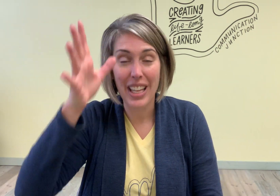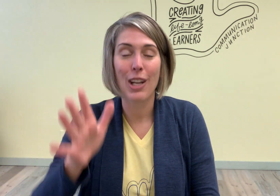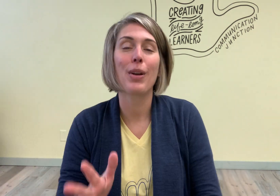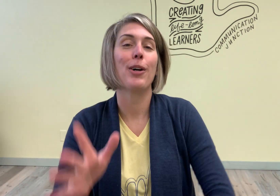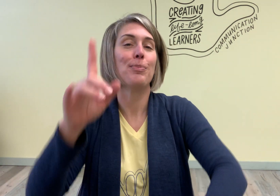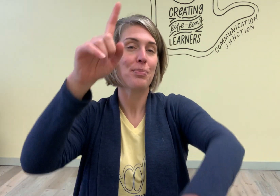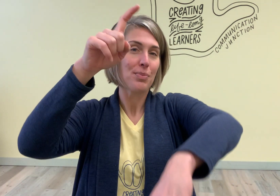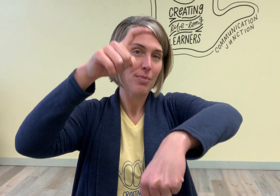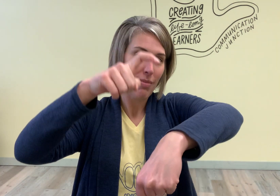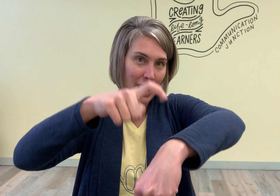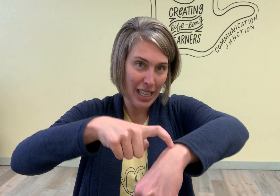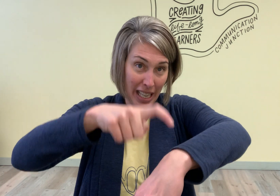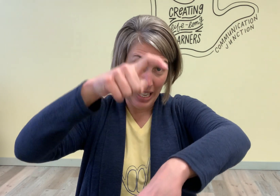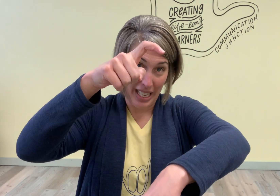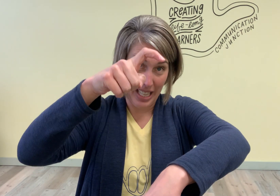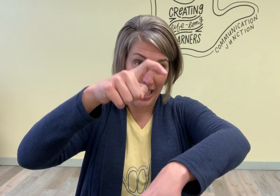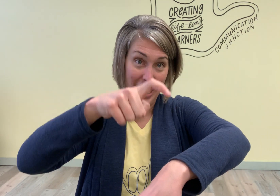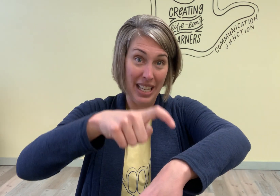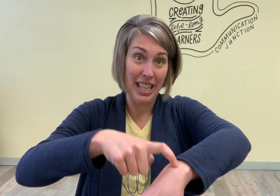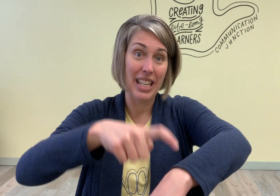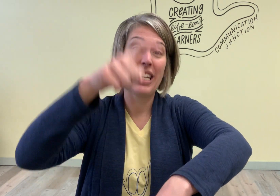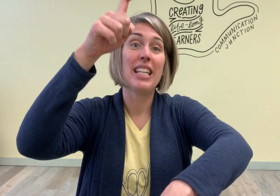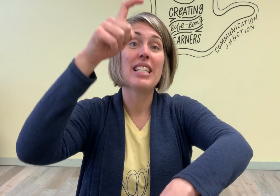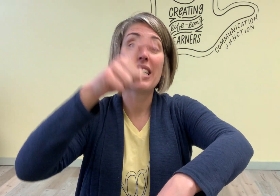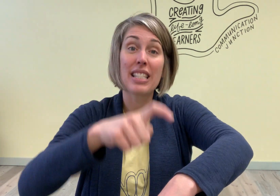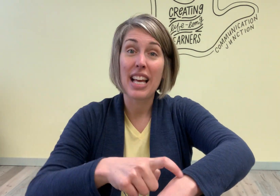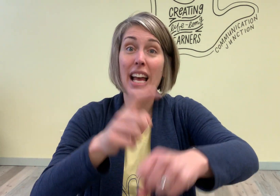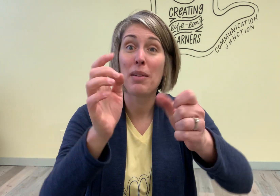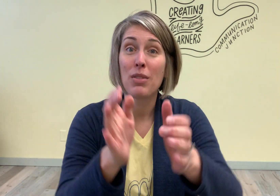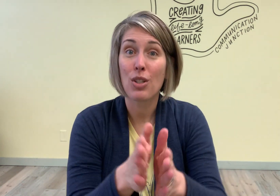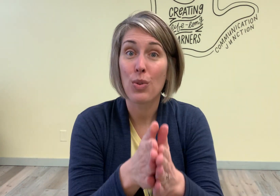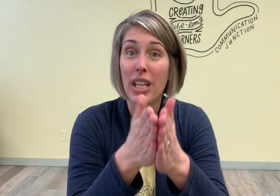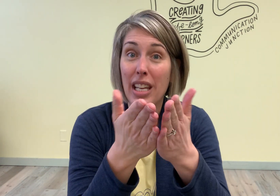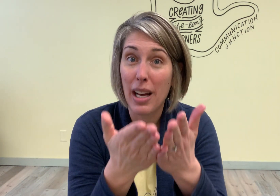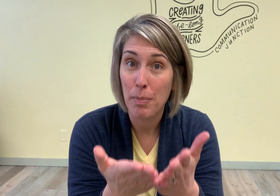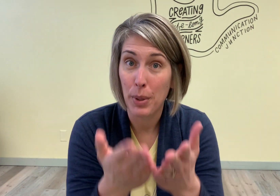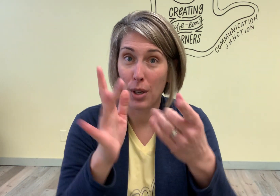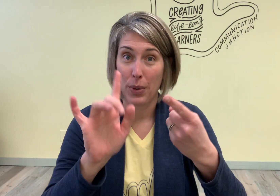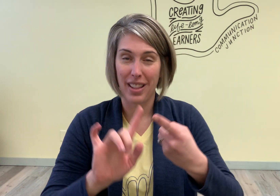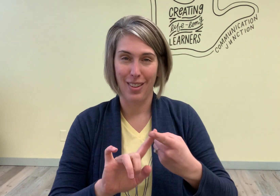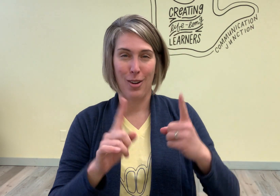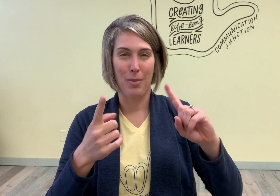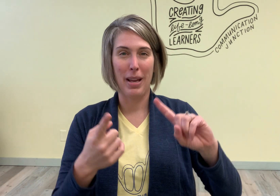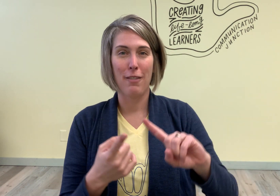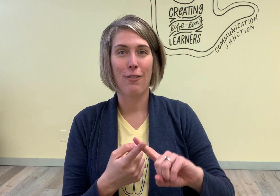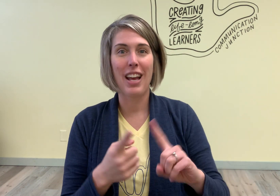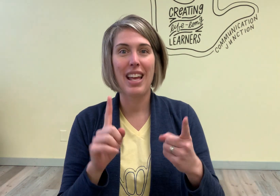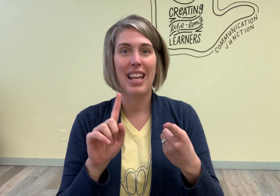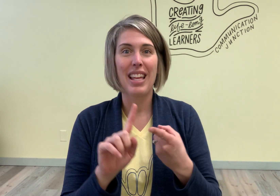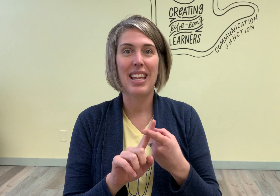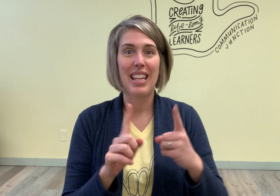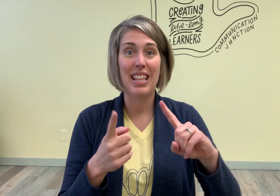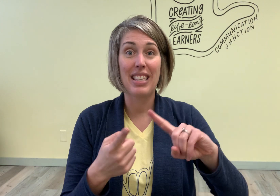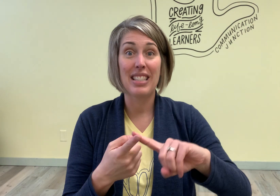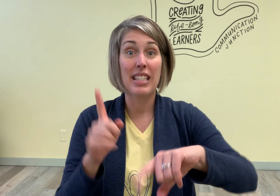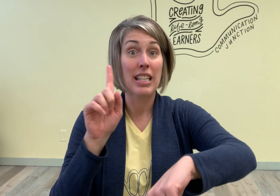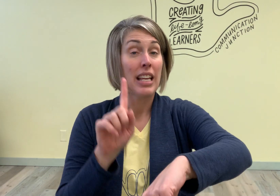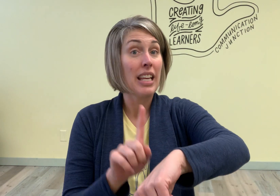Here we go. It is time to read a book with all my friends.